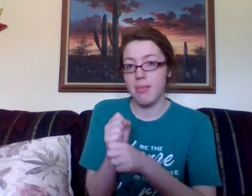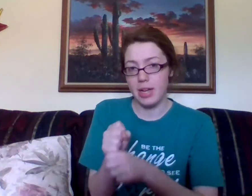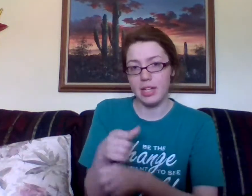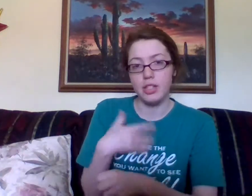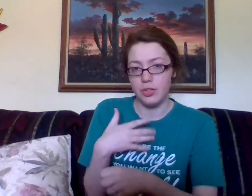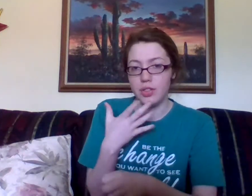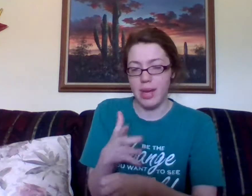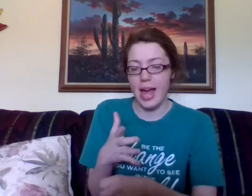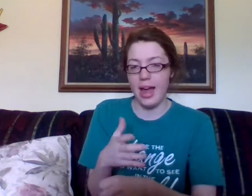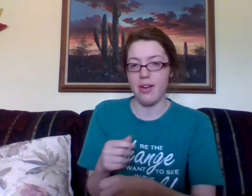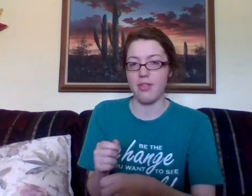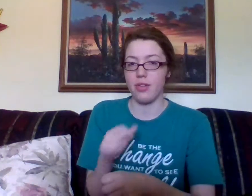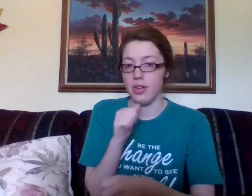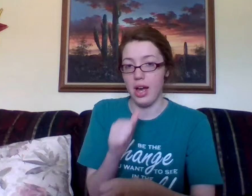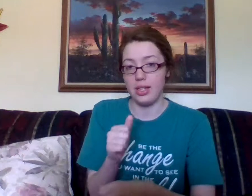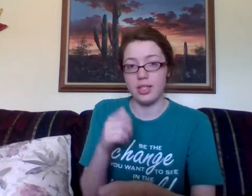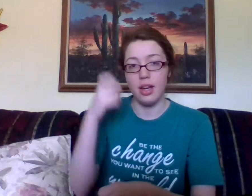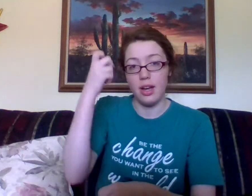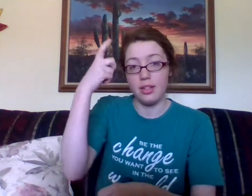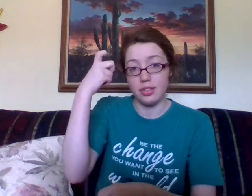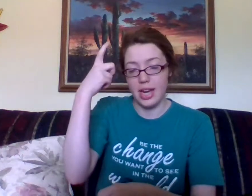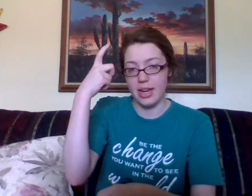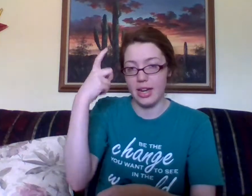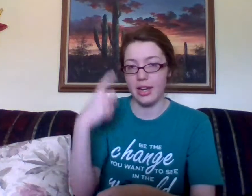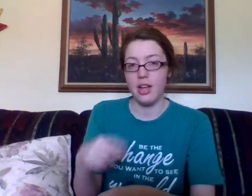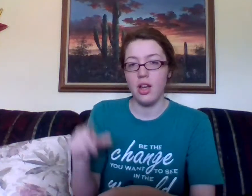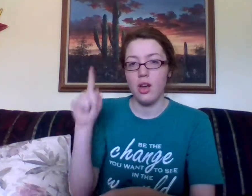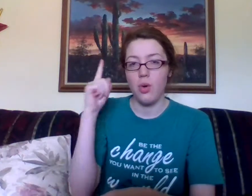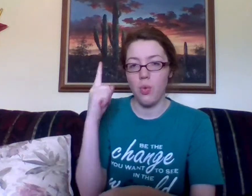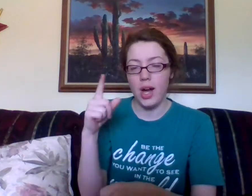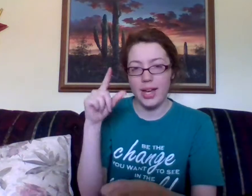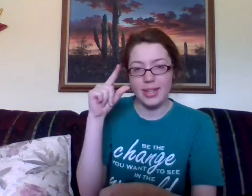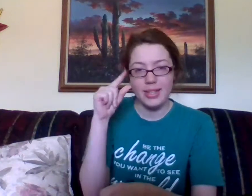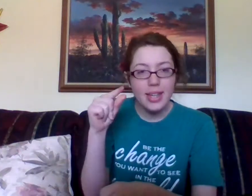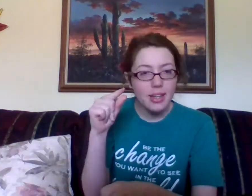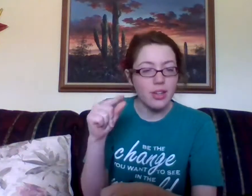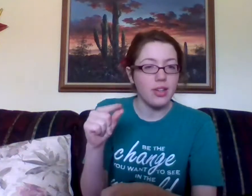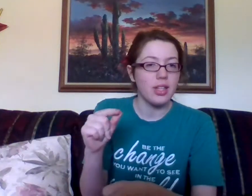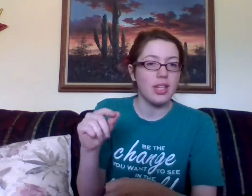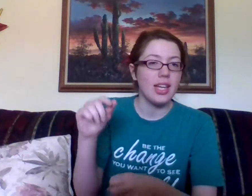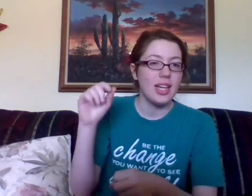made to feel bad for not understanding one little